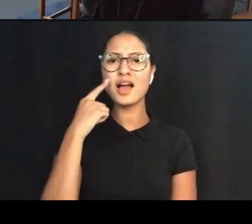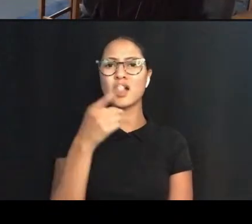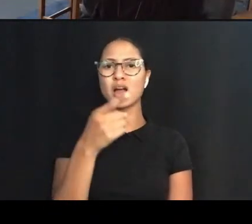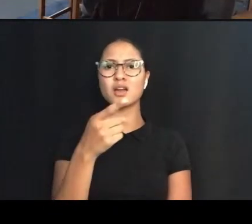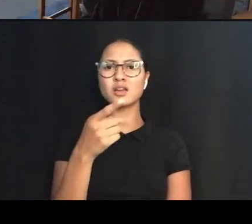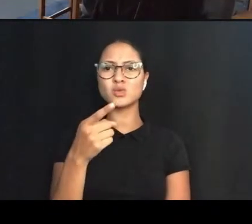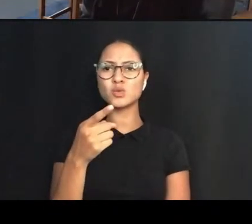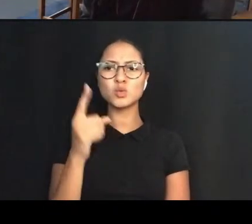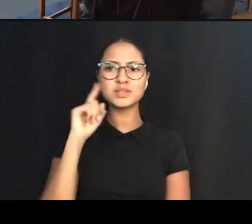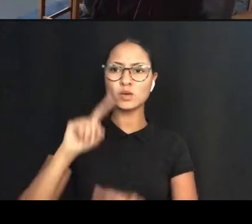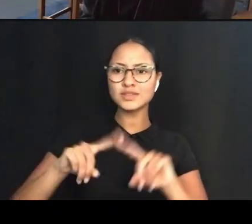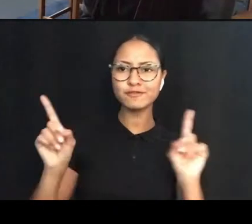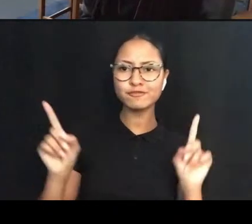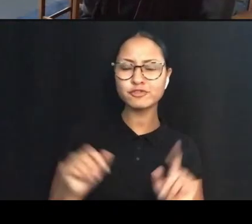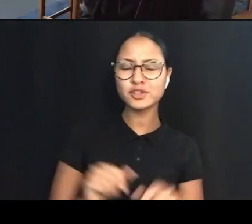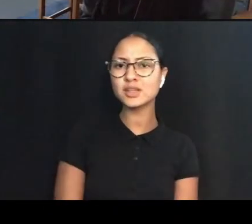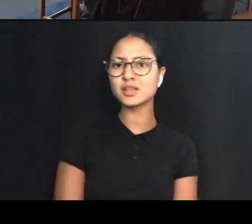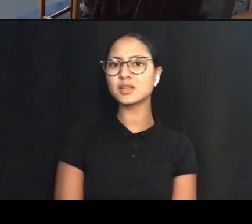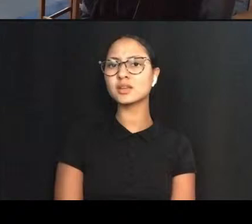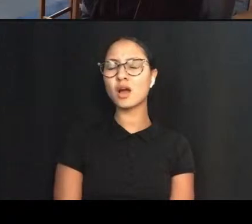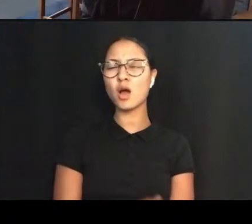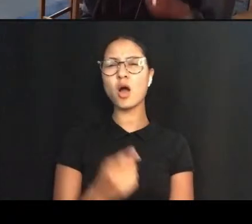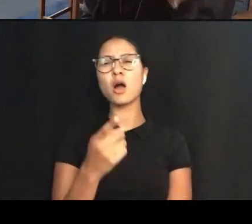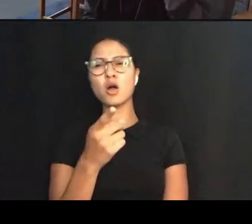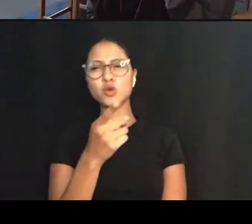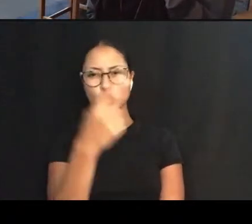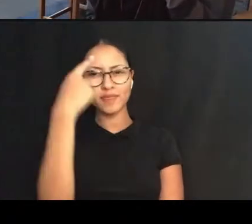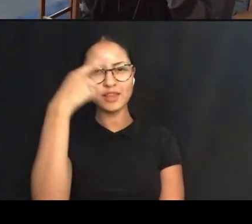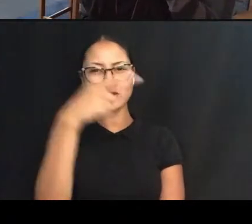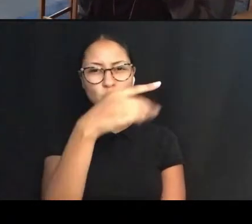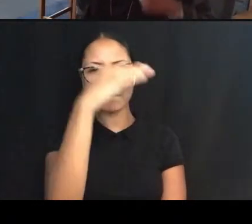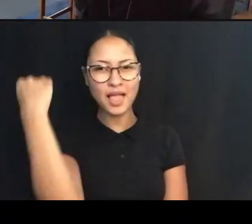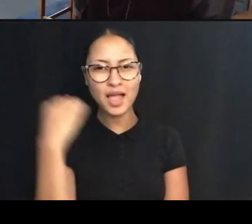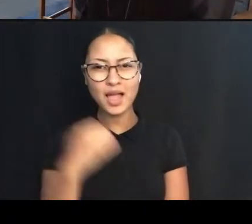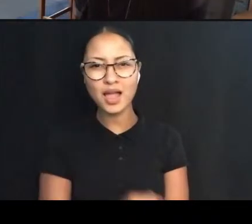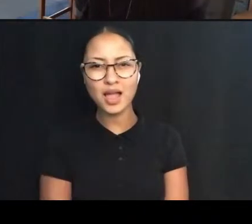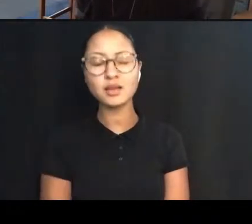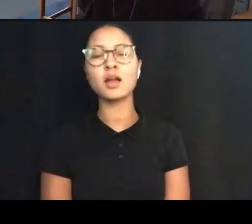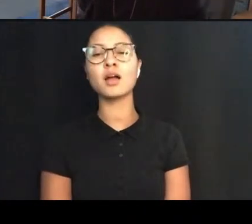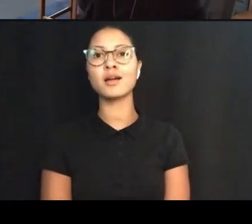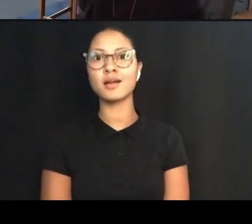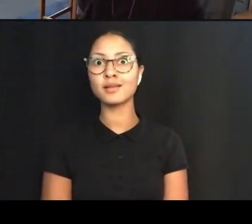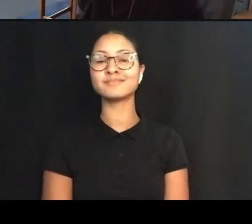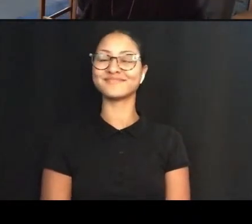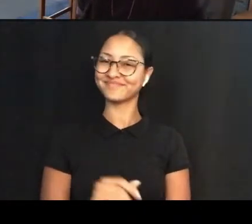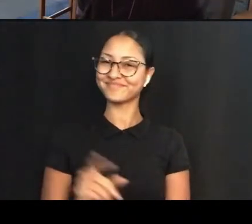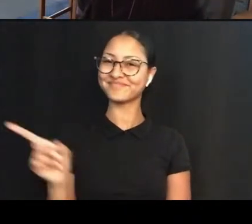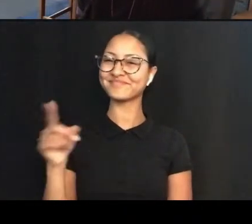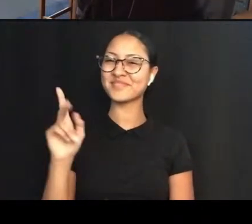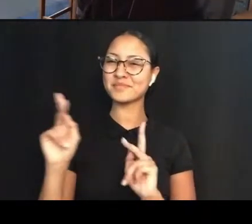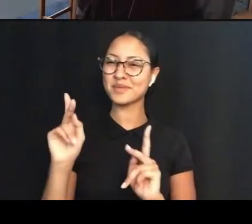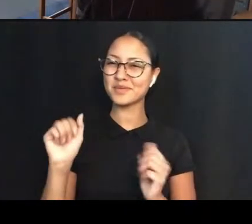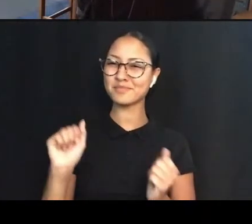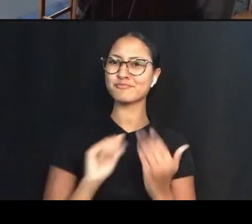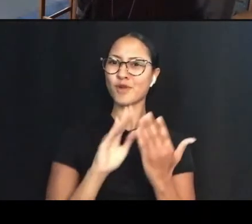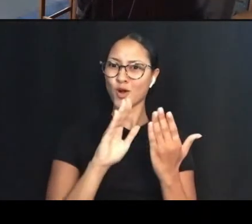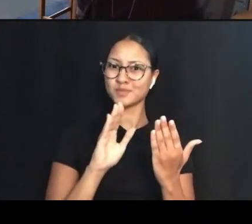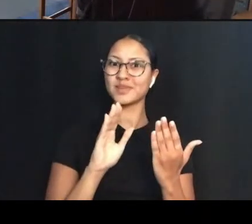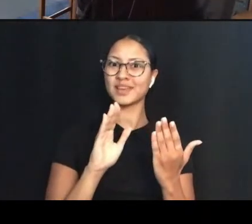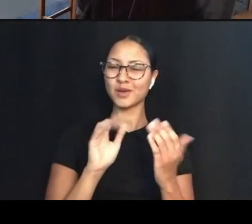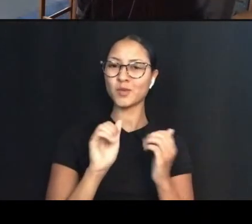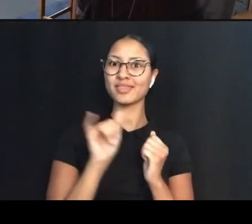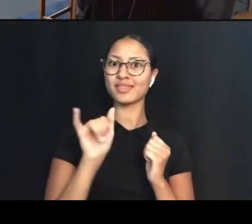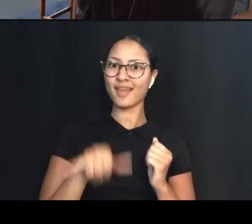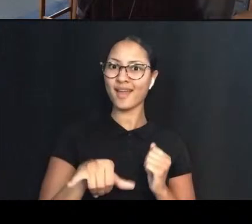oh, like, you know, like there's a lot of people bring that to me. And because people have told me, no, I